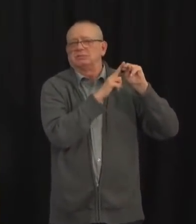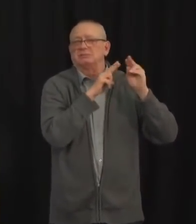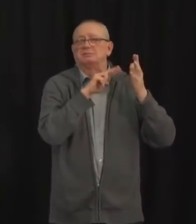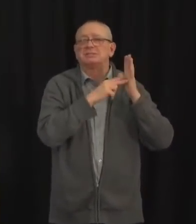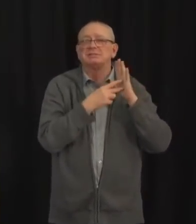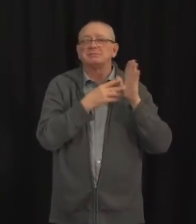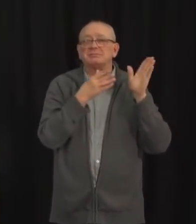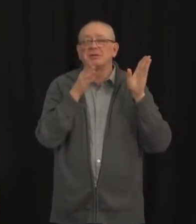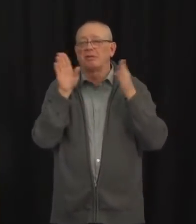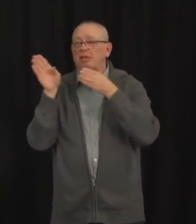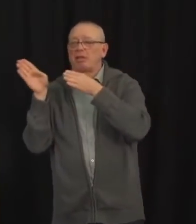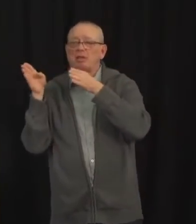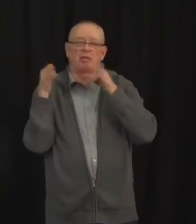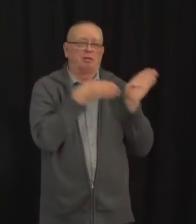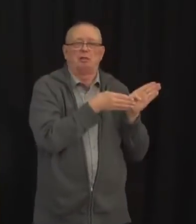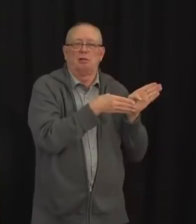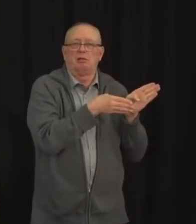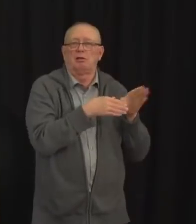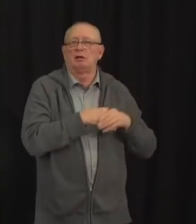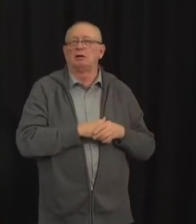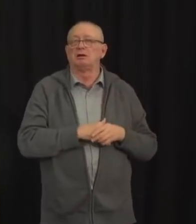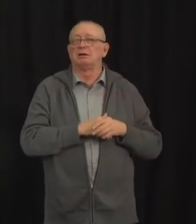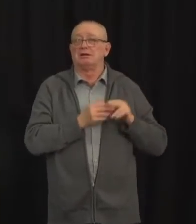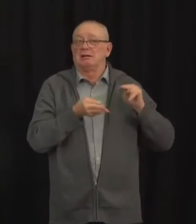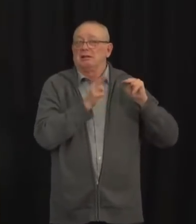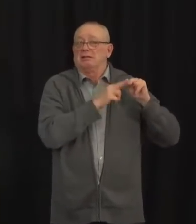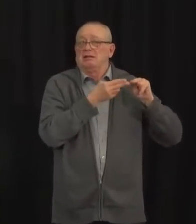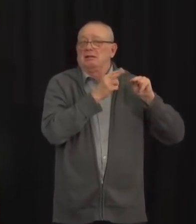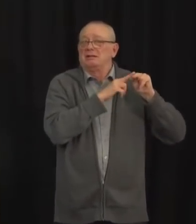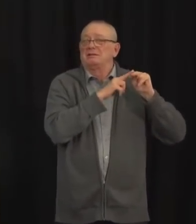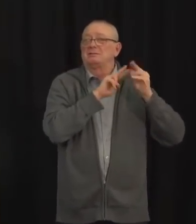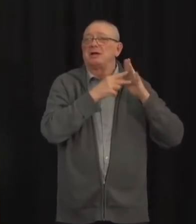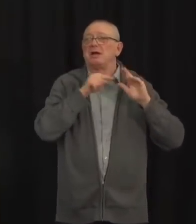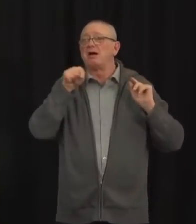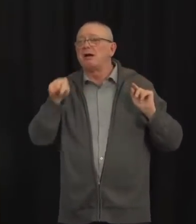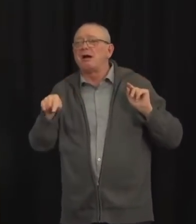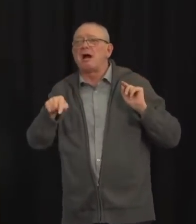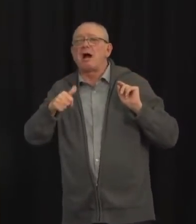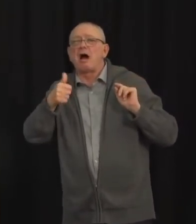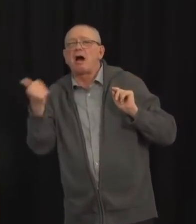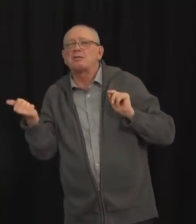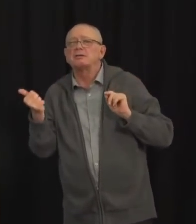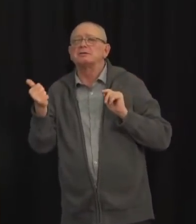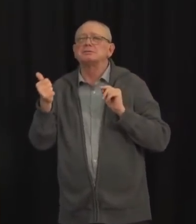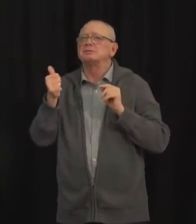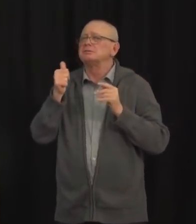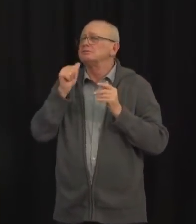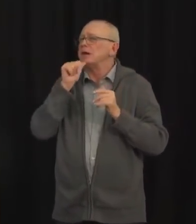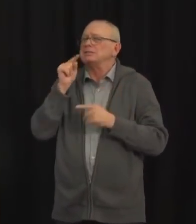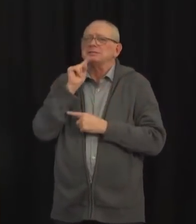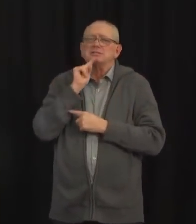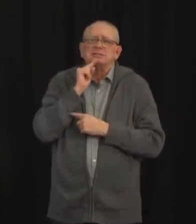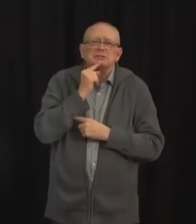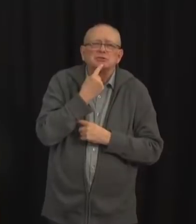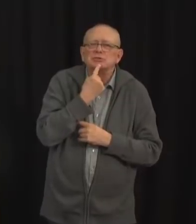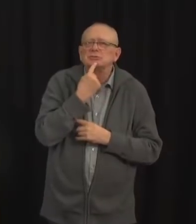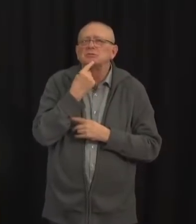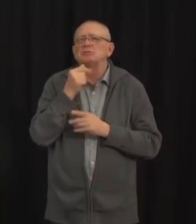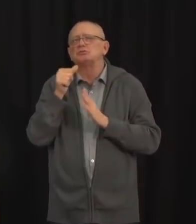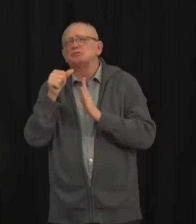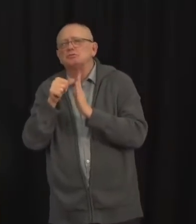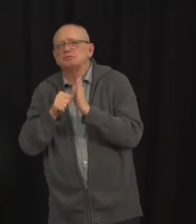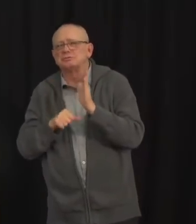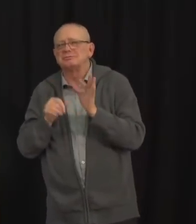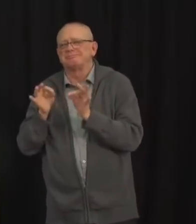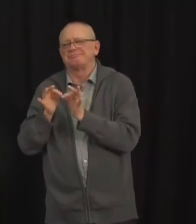measures, as I mentioned, include postponing as much as 60% of non-urgent, scheduled surgeries that require a hospital stay.